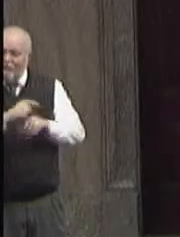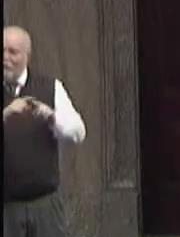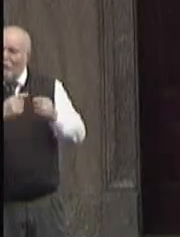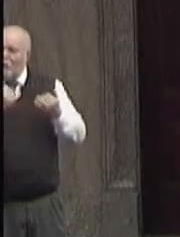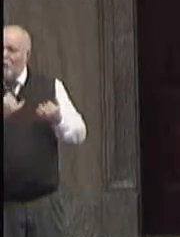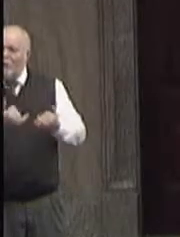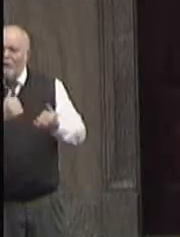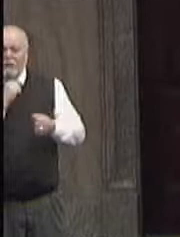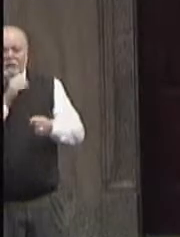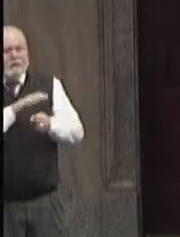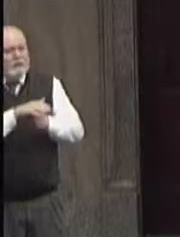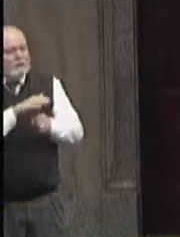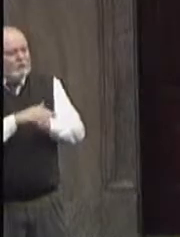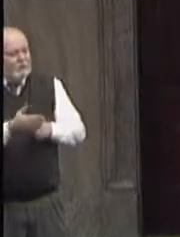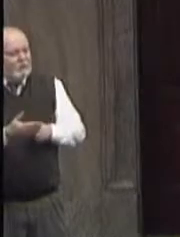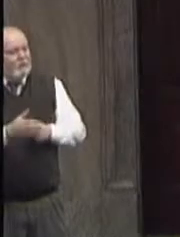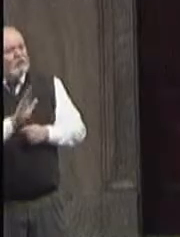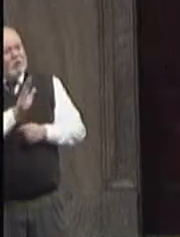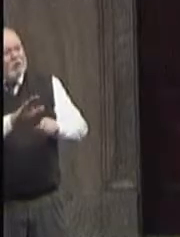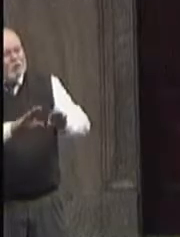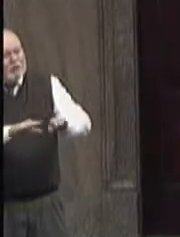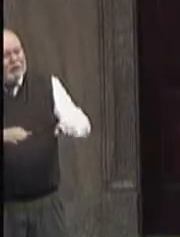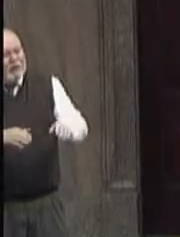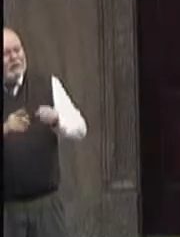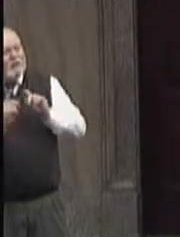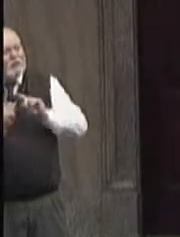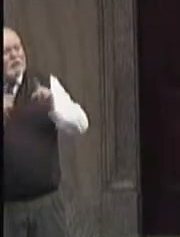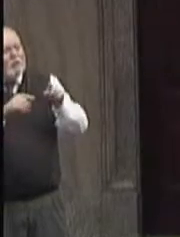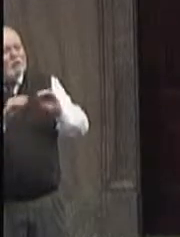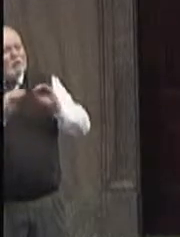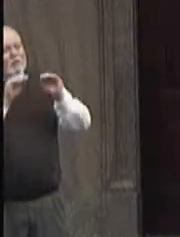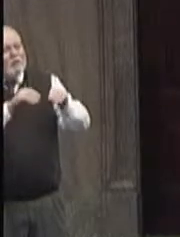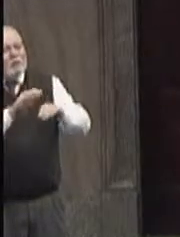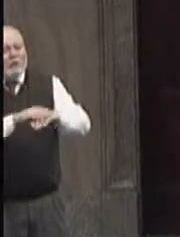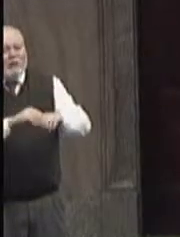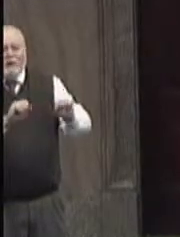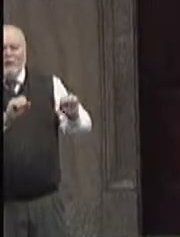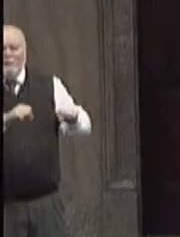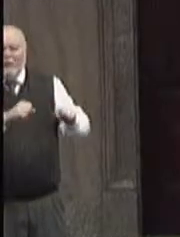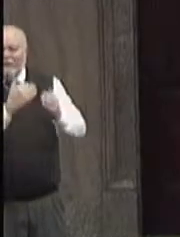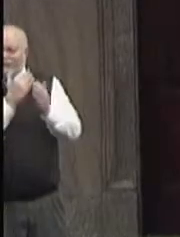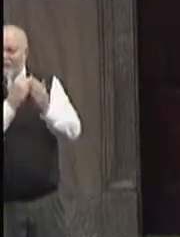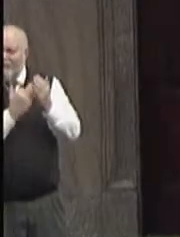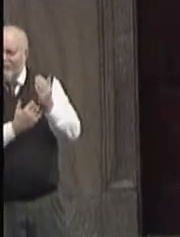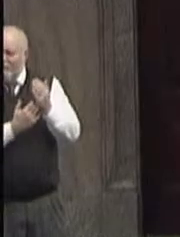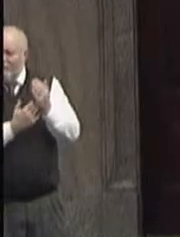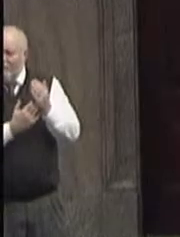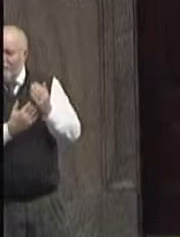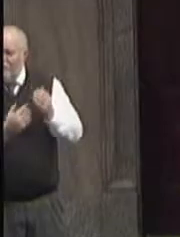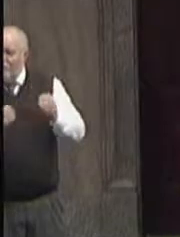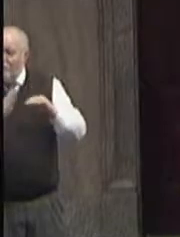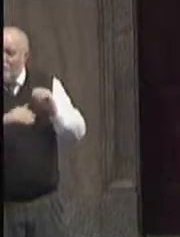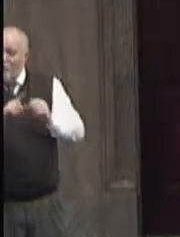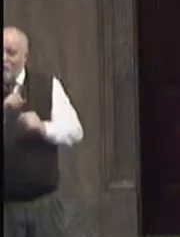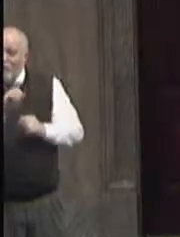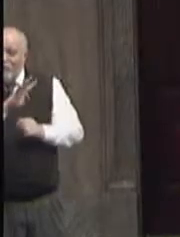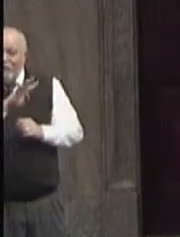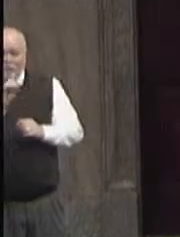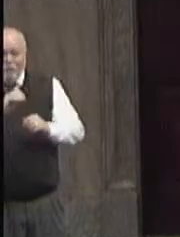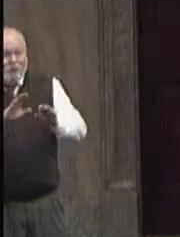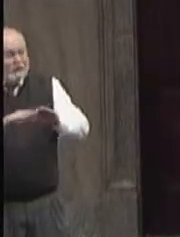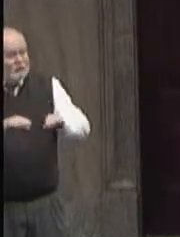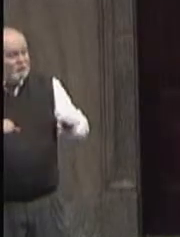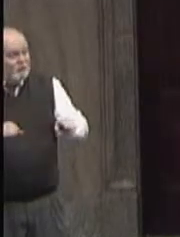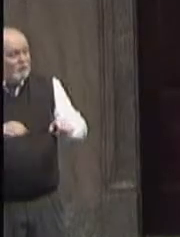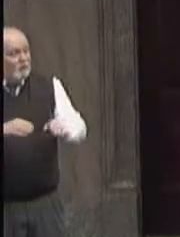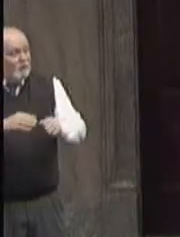is a shortage. So your child is going on what is called a capacity list. There are over 140 children. As soon as